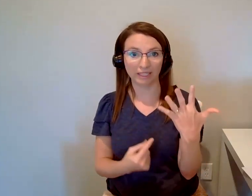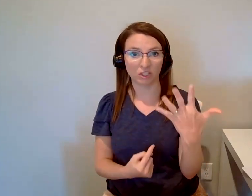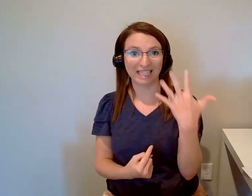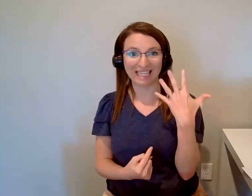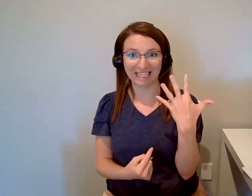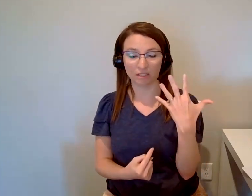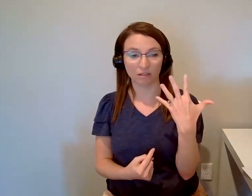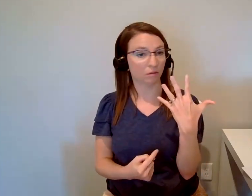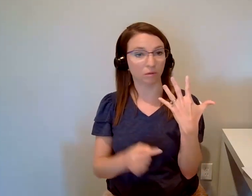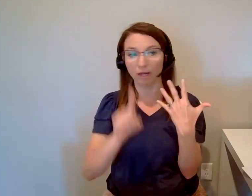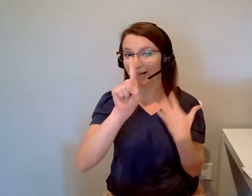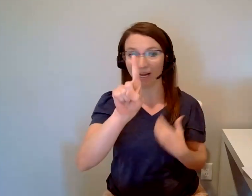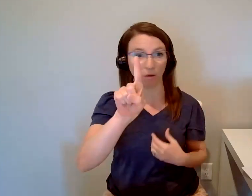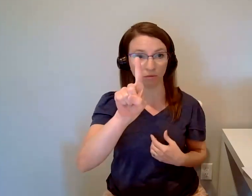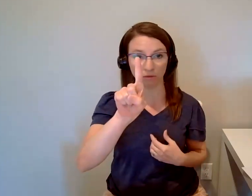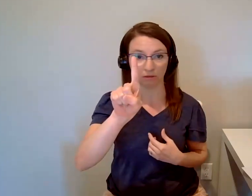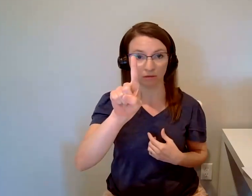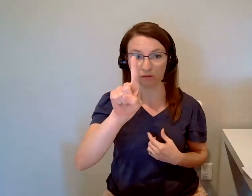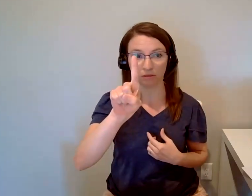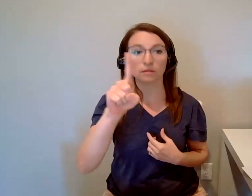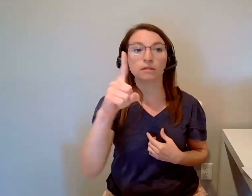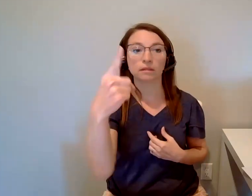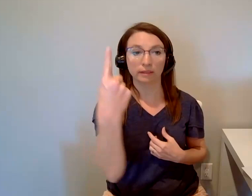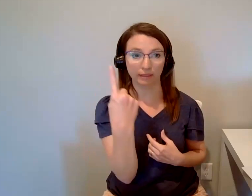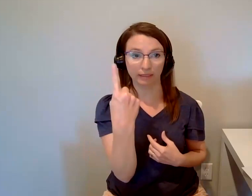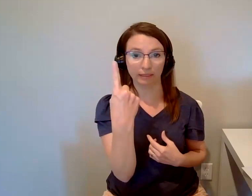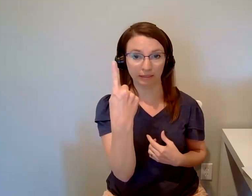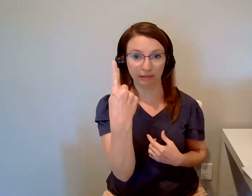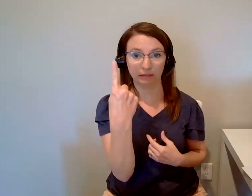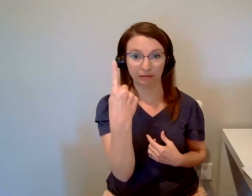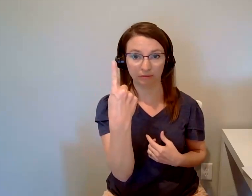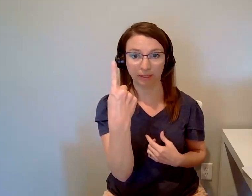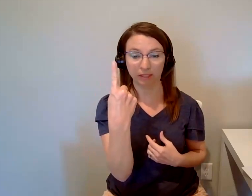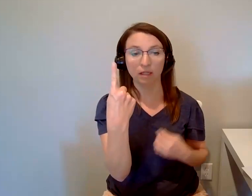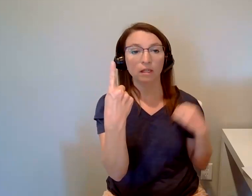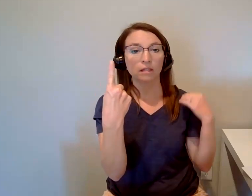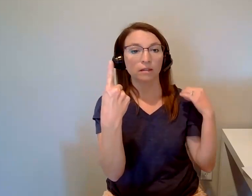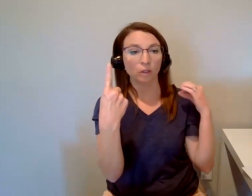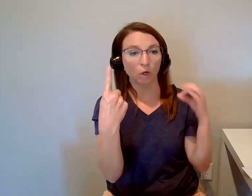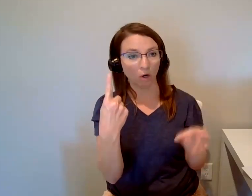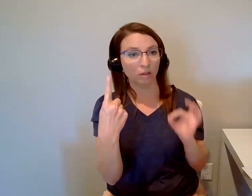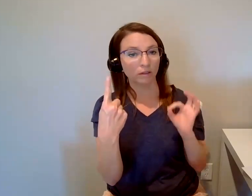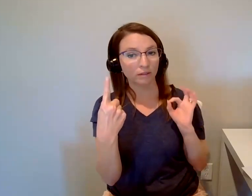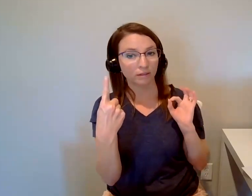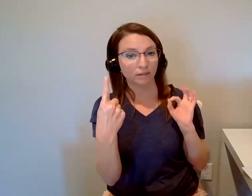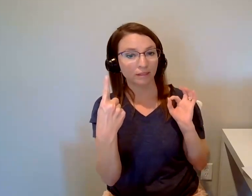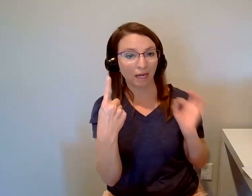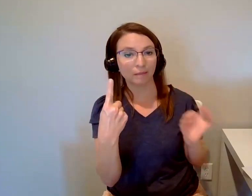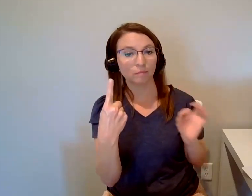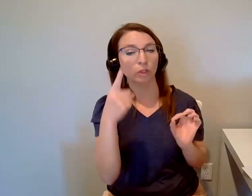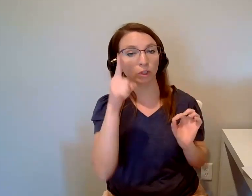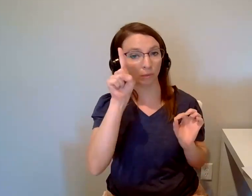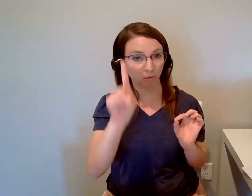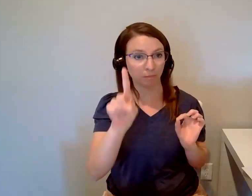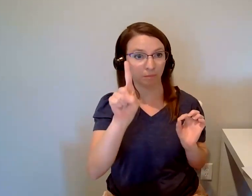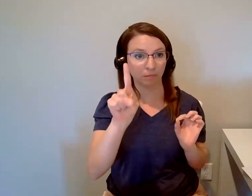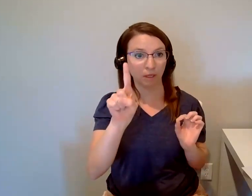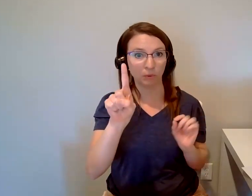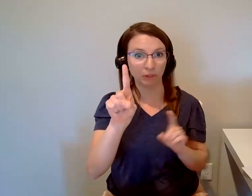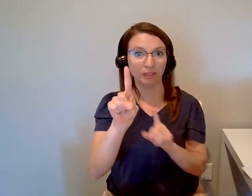orientation in. So not out, in. Okay. There are times where your palm orientation